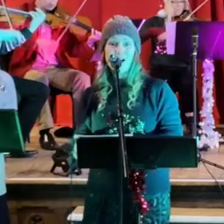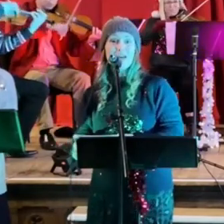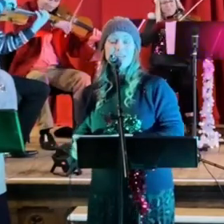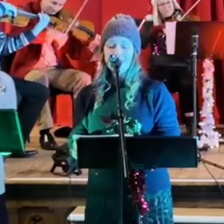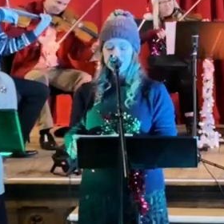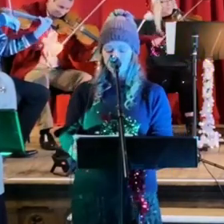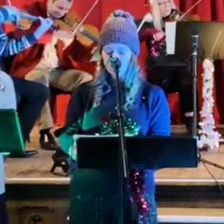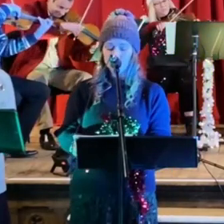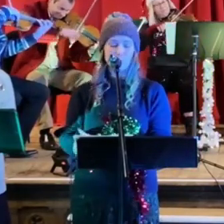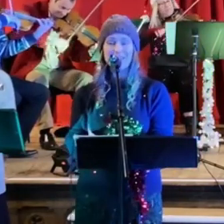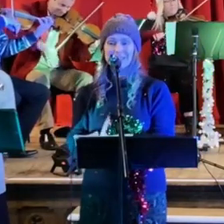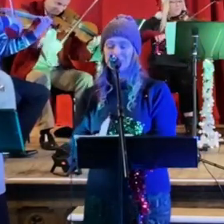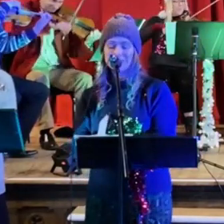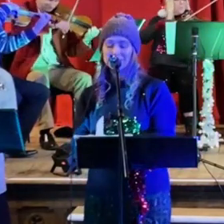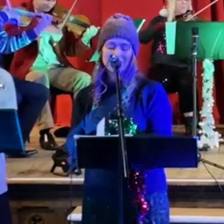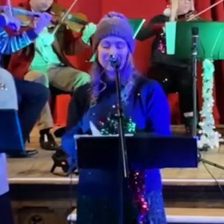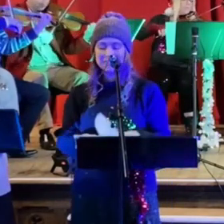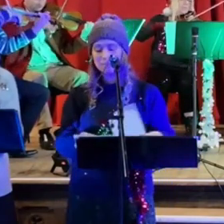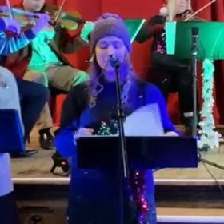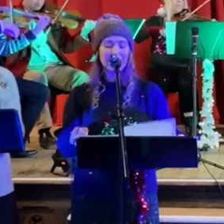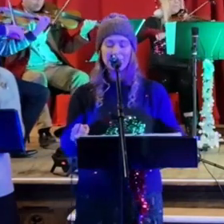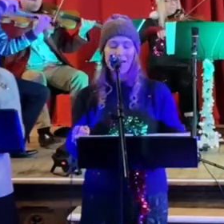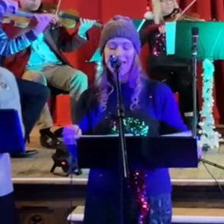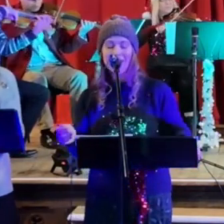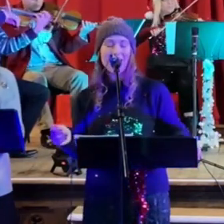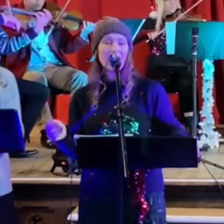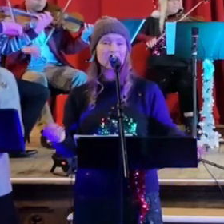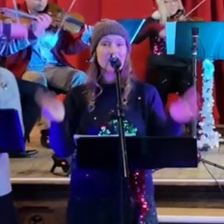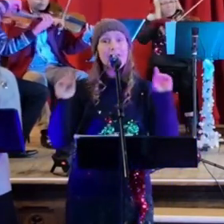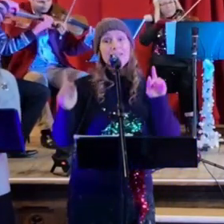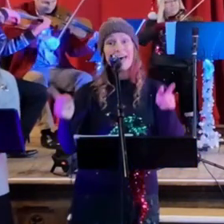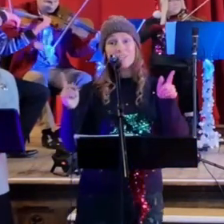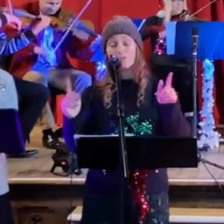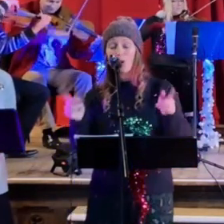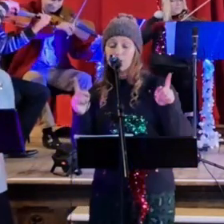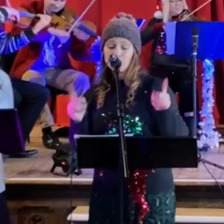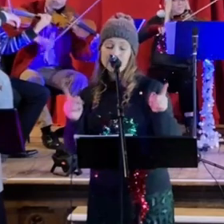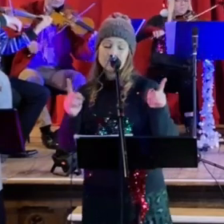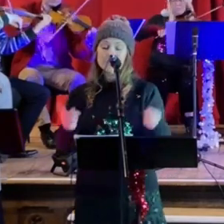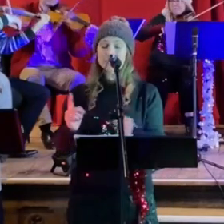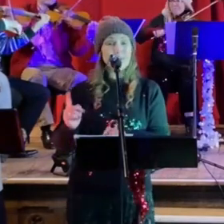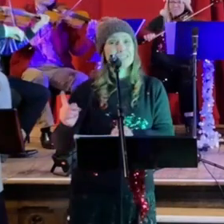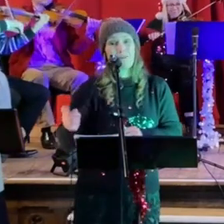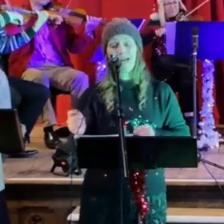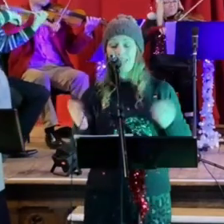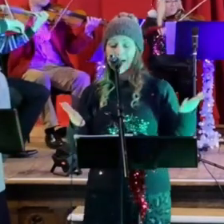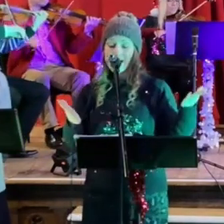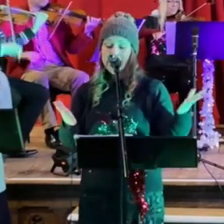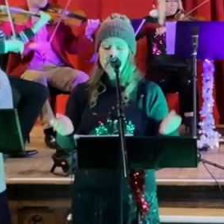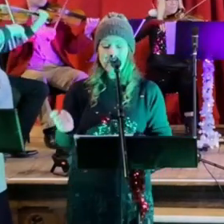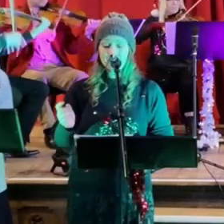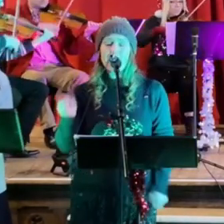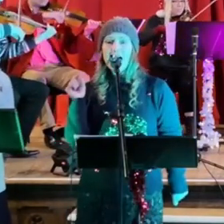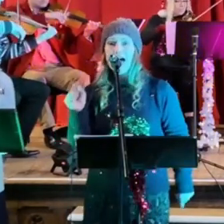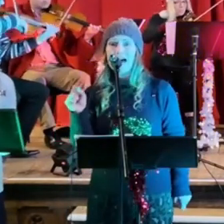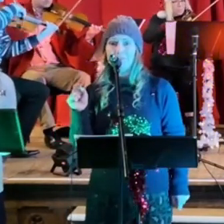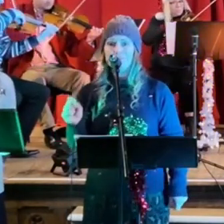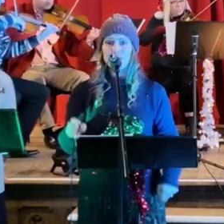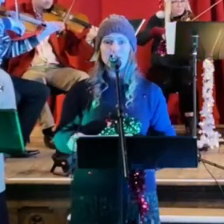All these things and more. That's what Christmas means to me, my love. That's what Christmas means, my love. I feel